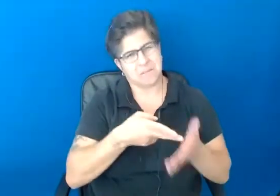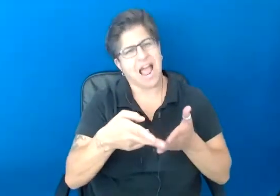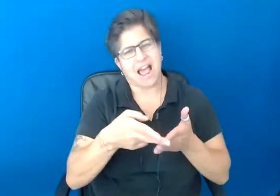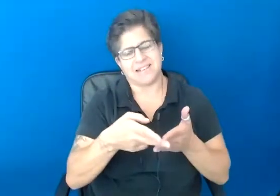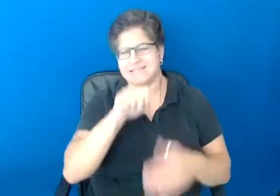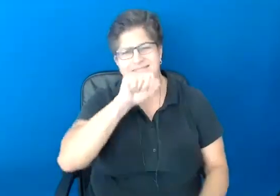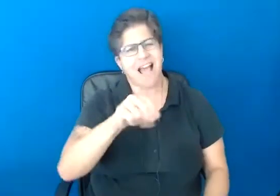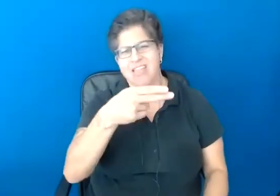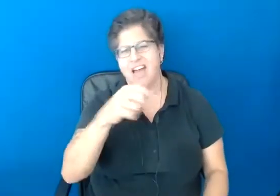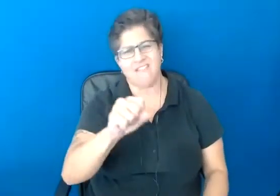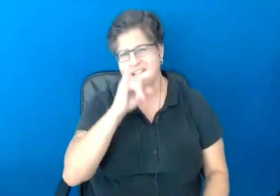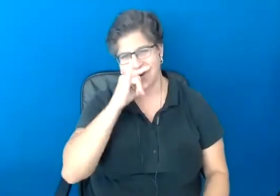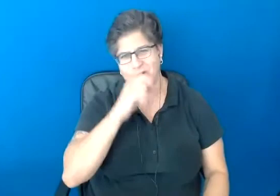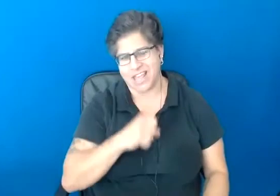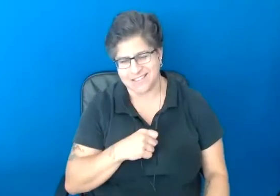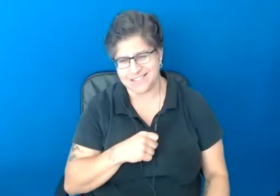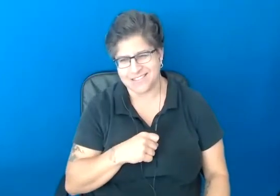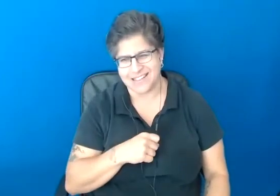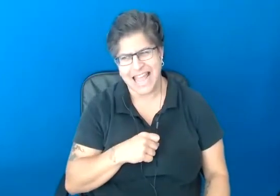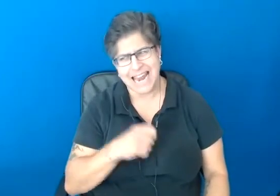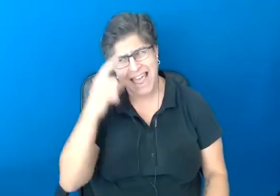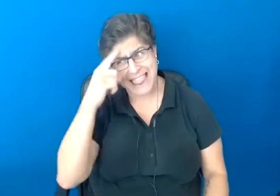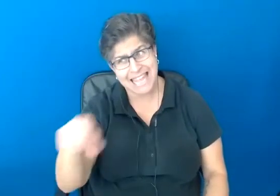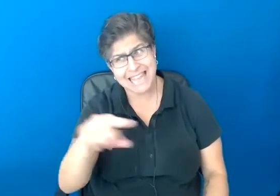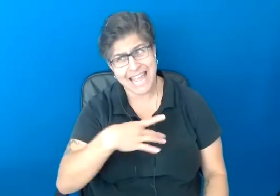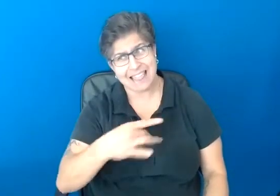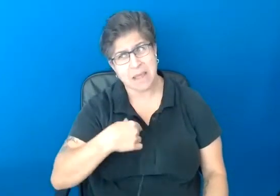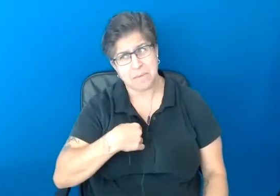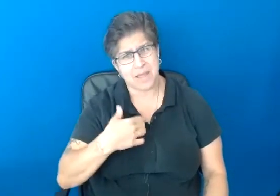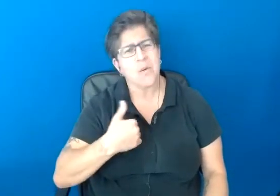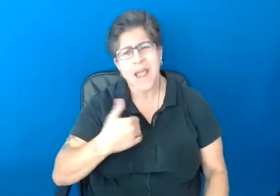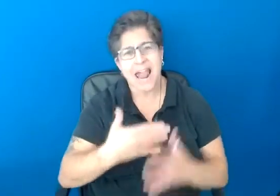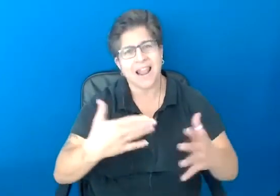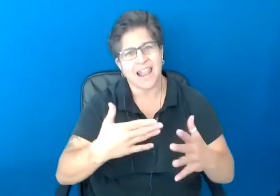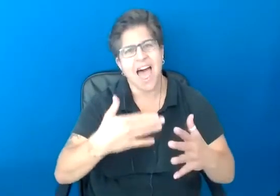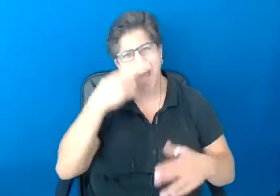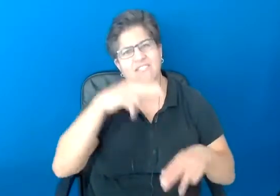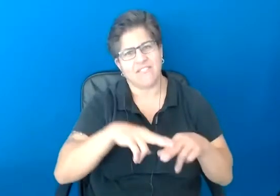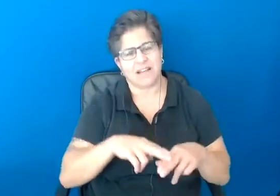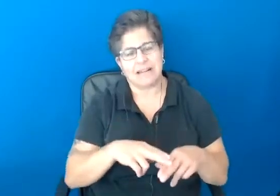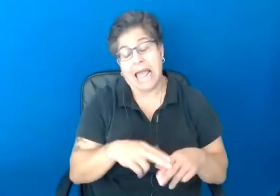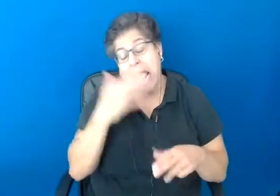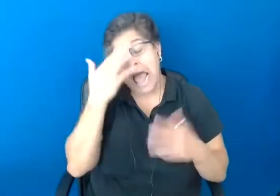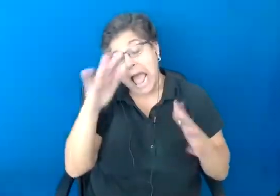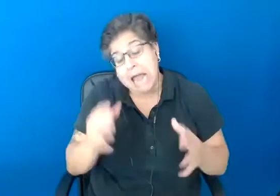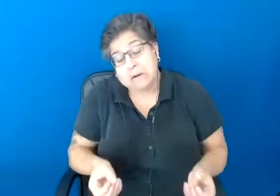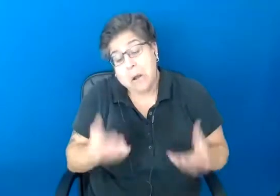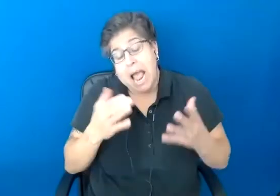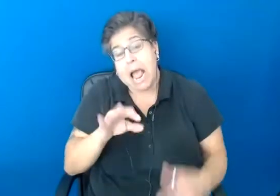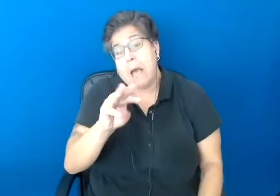much morality they learned or social justice, but we had a great time. So one time we had a transfer student who came